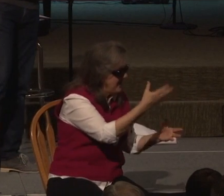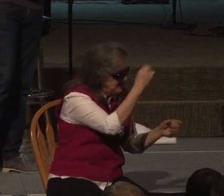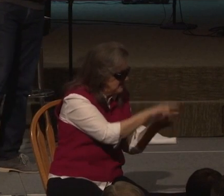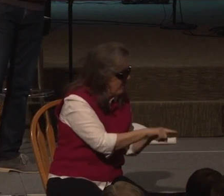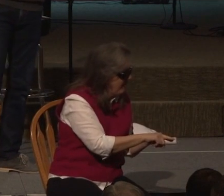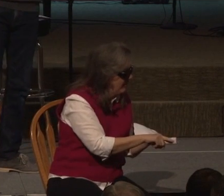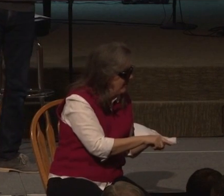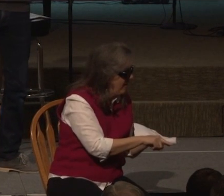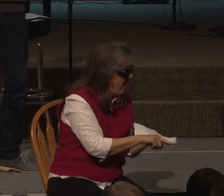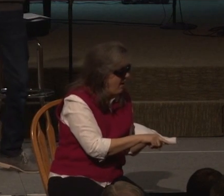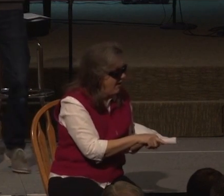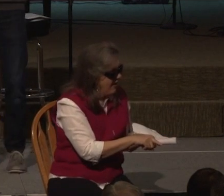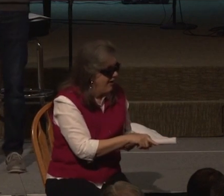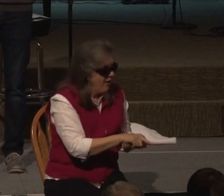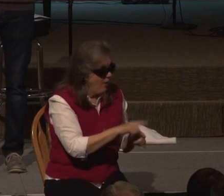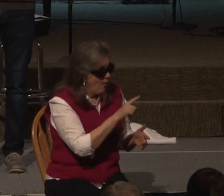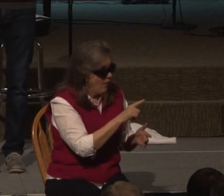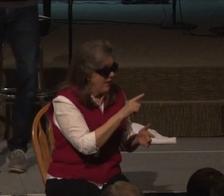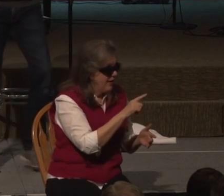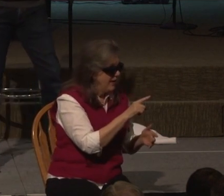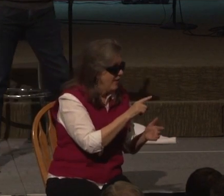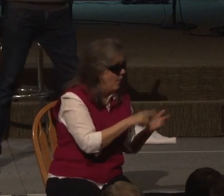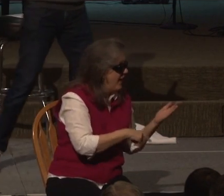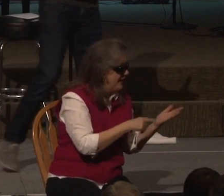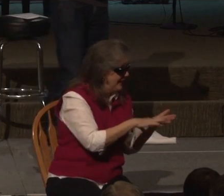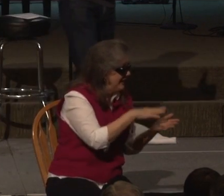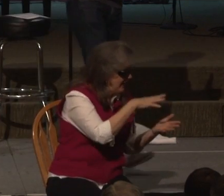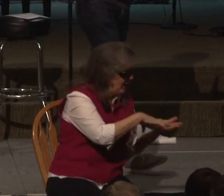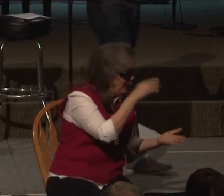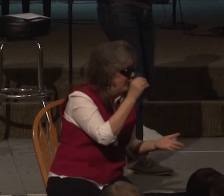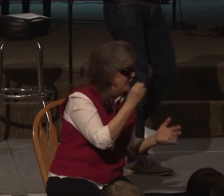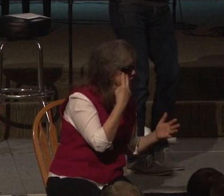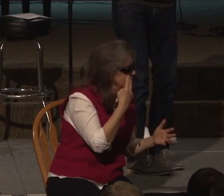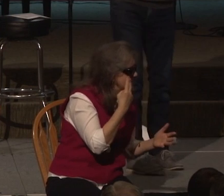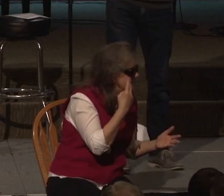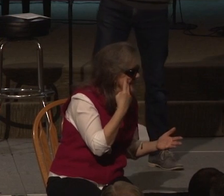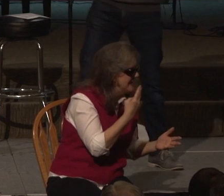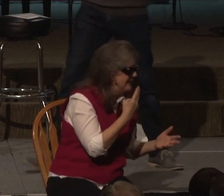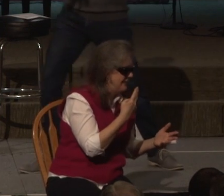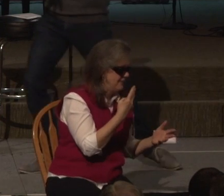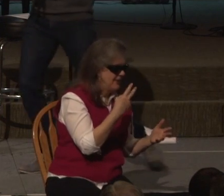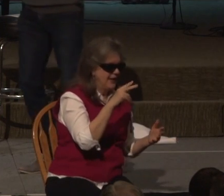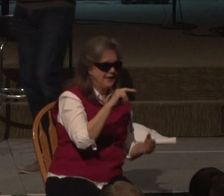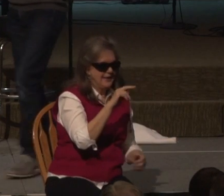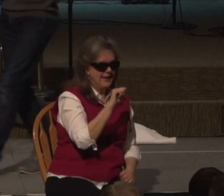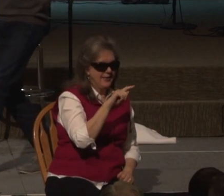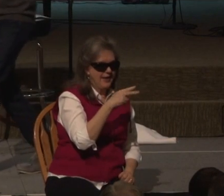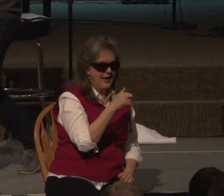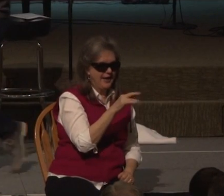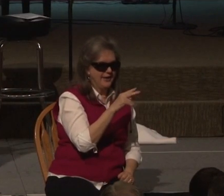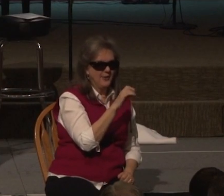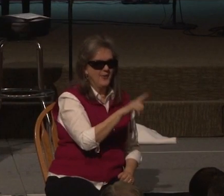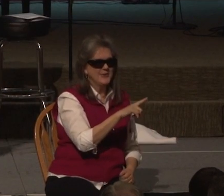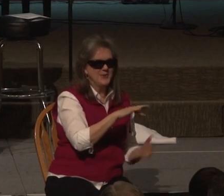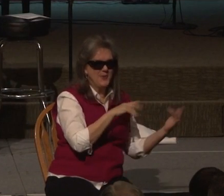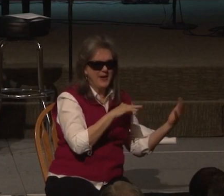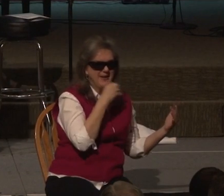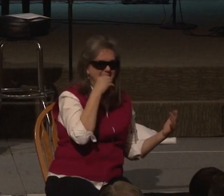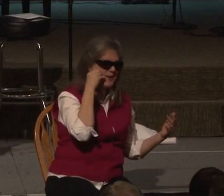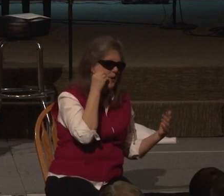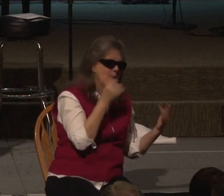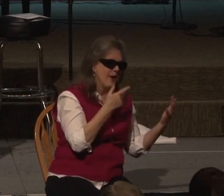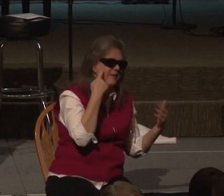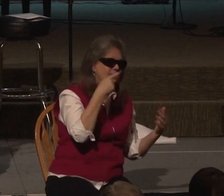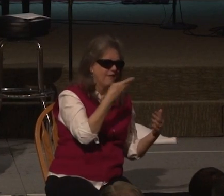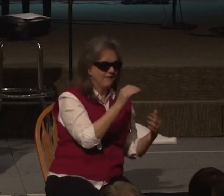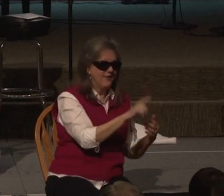Nathaniel what he had discovered. You could just see this conversation playing out, right? I mean, Nathaniel is home waiting for Philip to